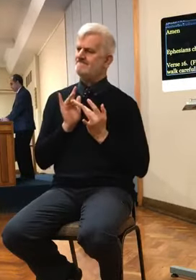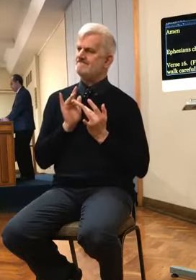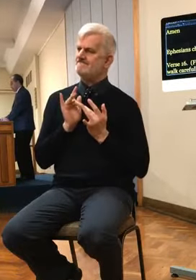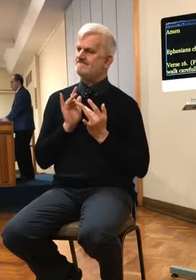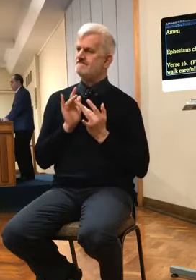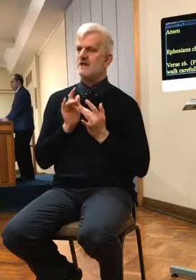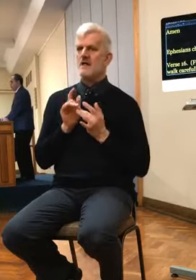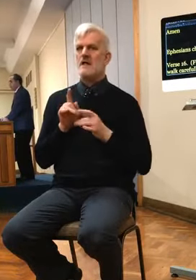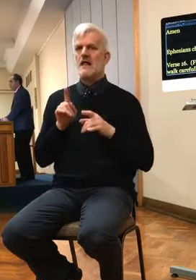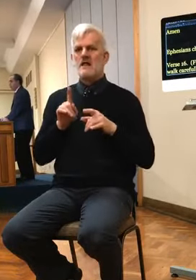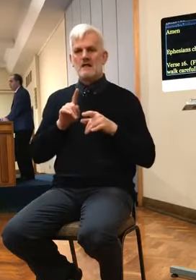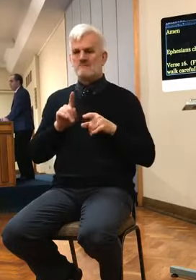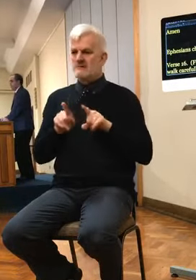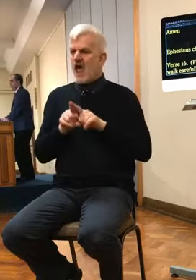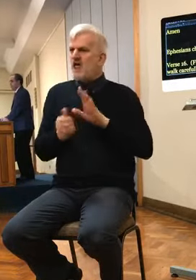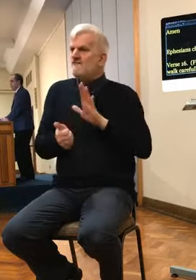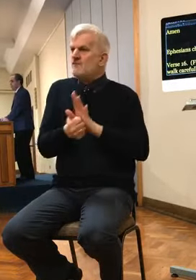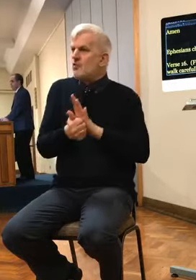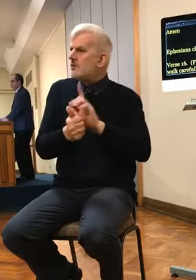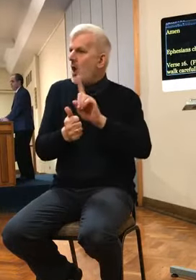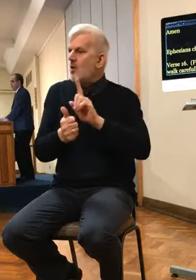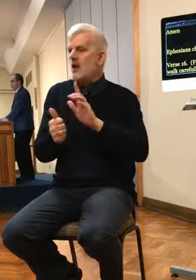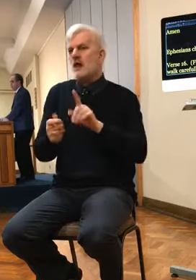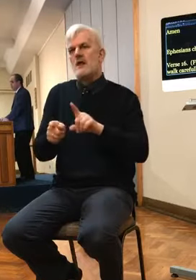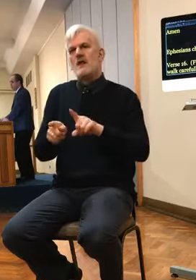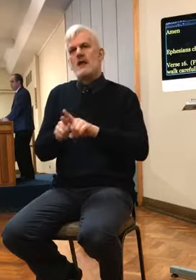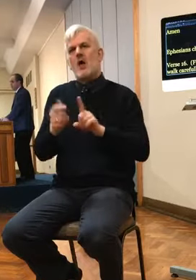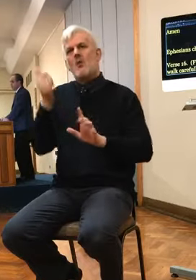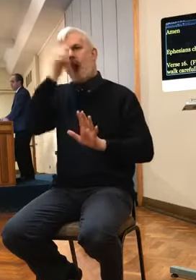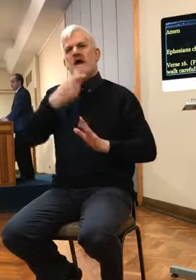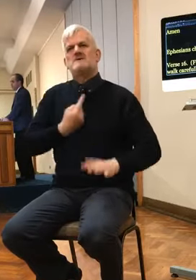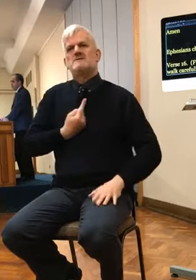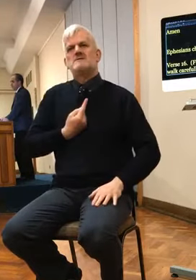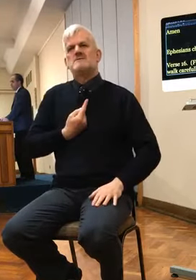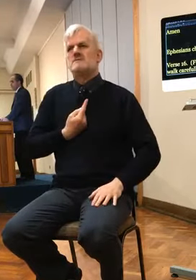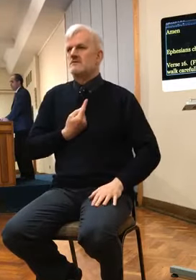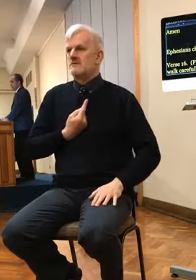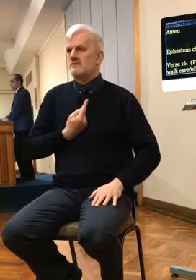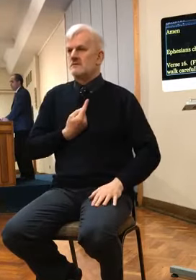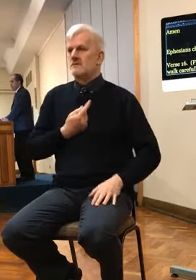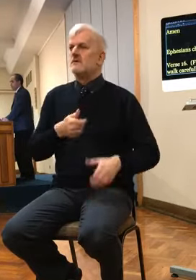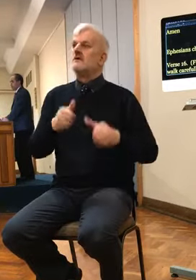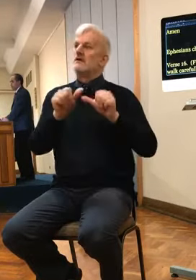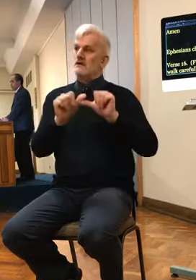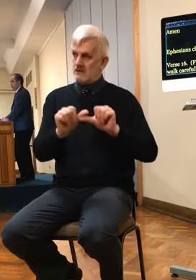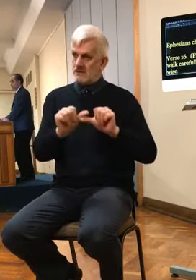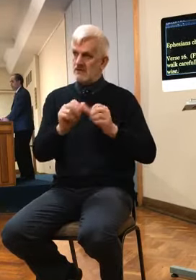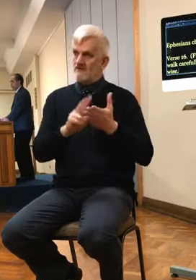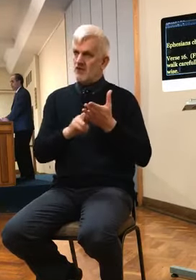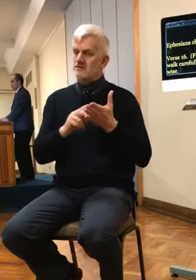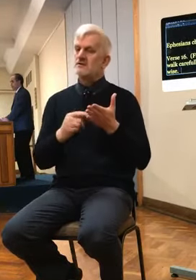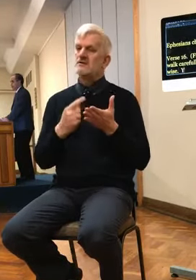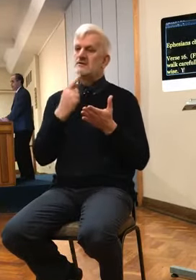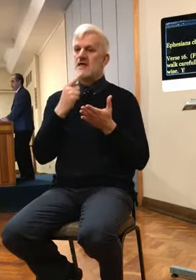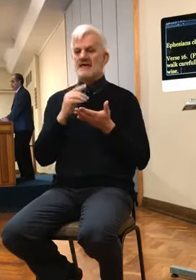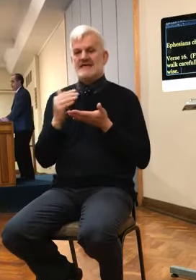16, redeeming the time, because the days are